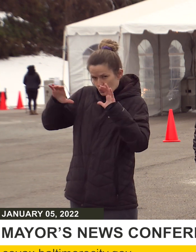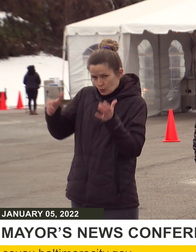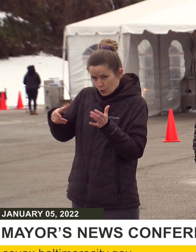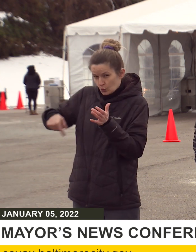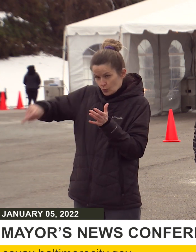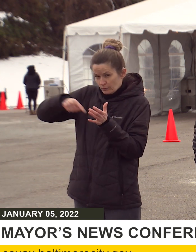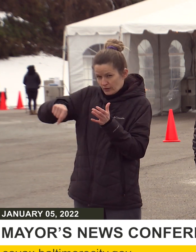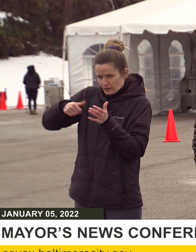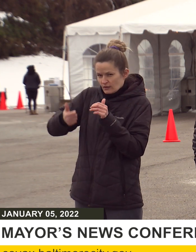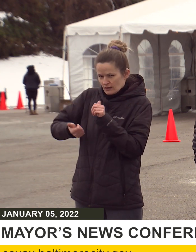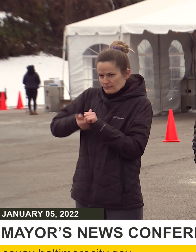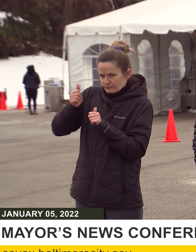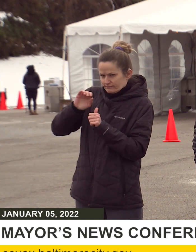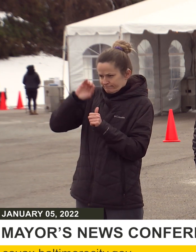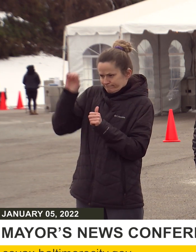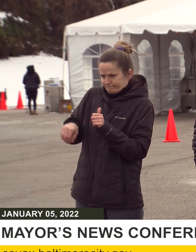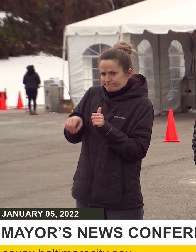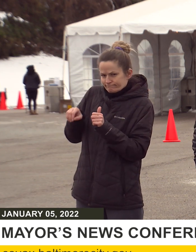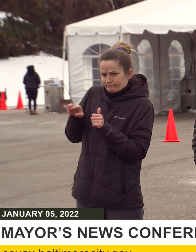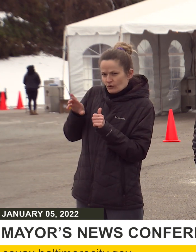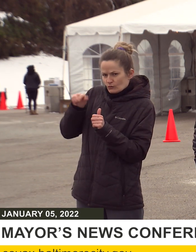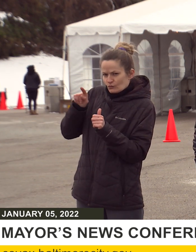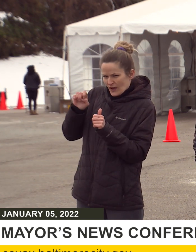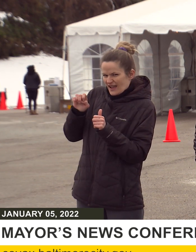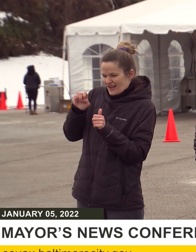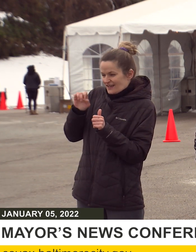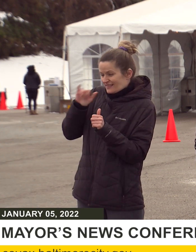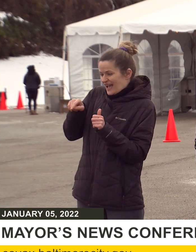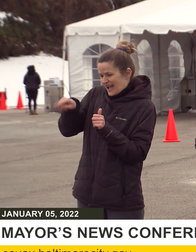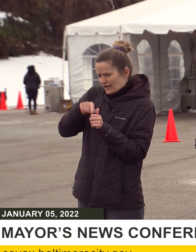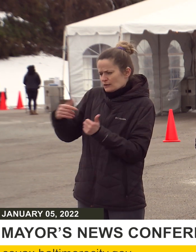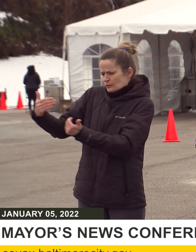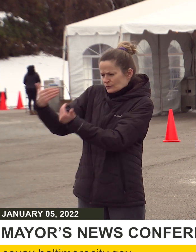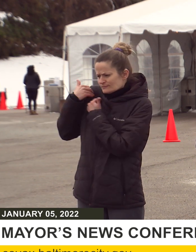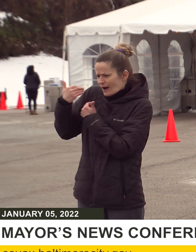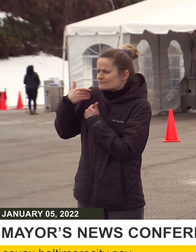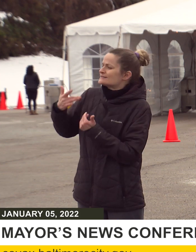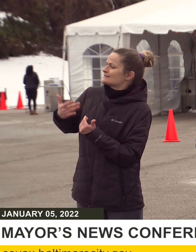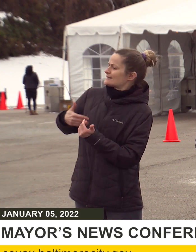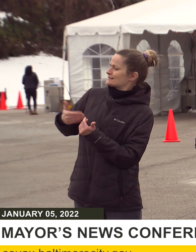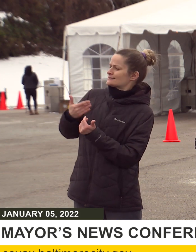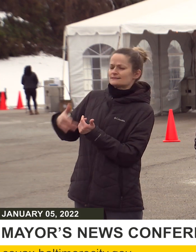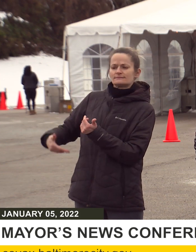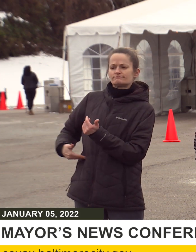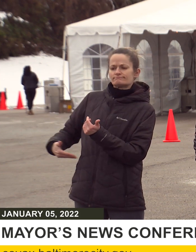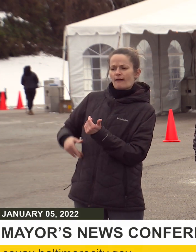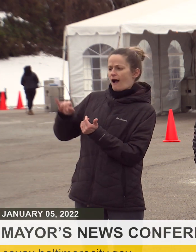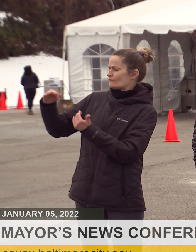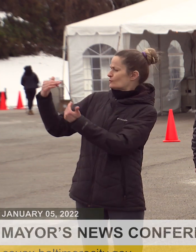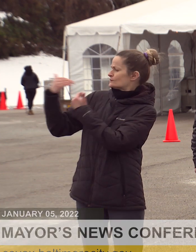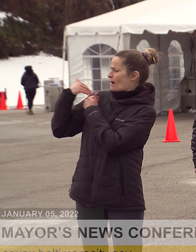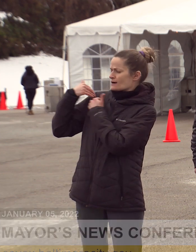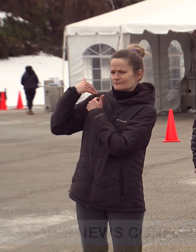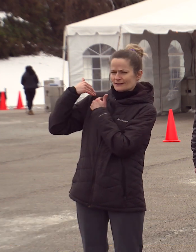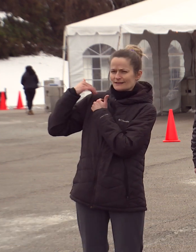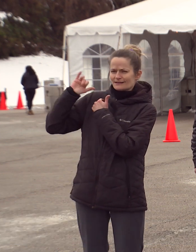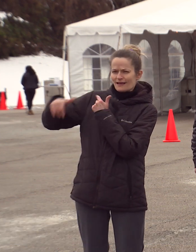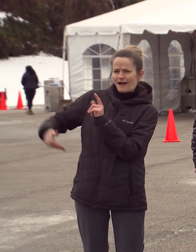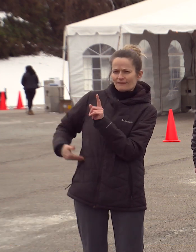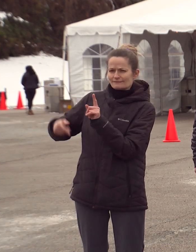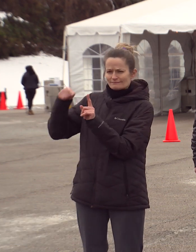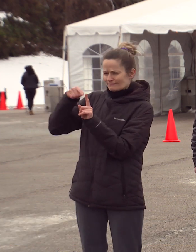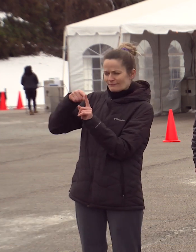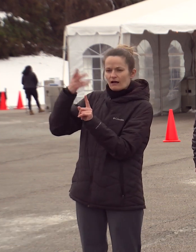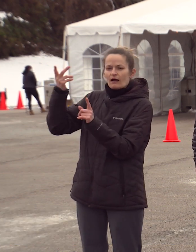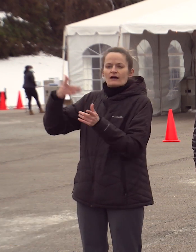responsibility, because it can mean that you're taking this and you might have Omicron and not know, and take it over to your grandmother's at